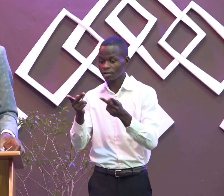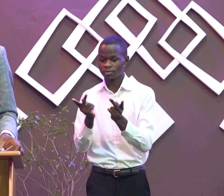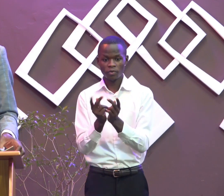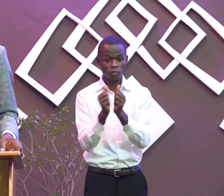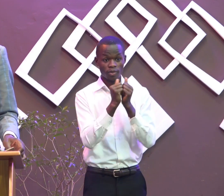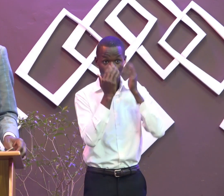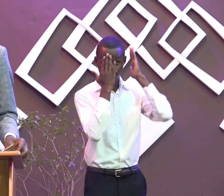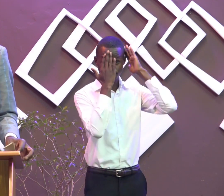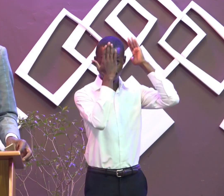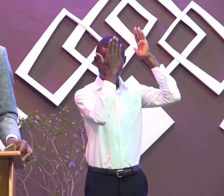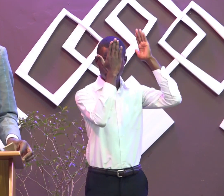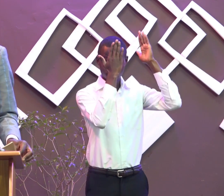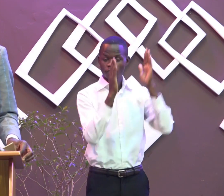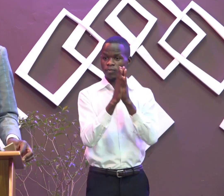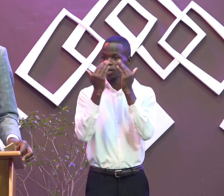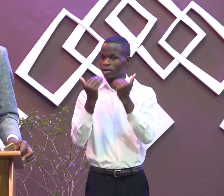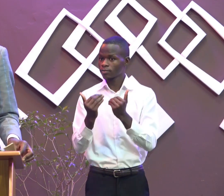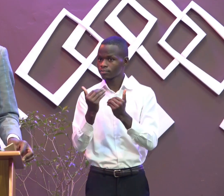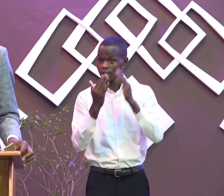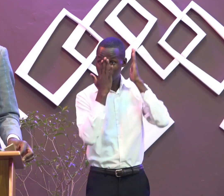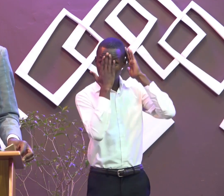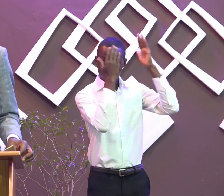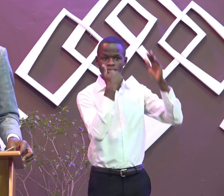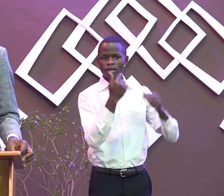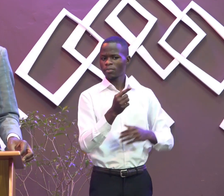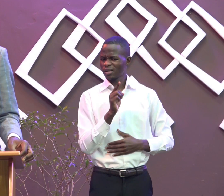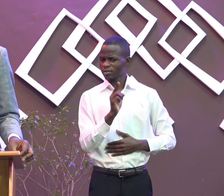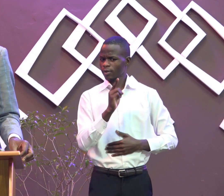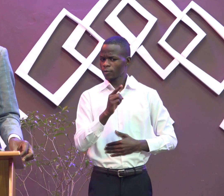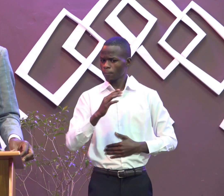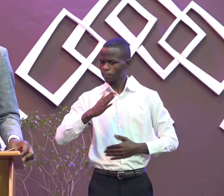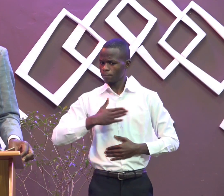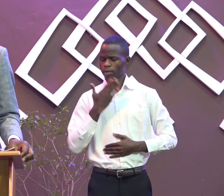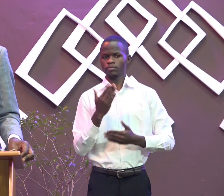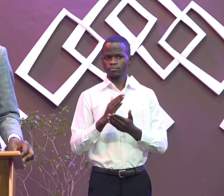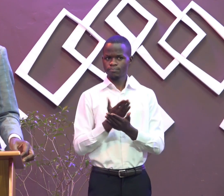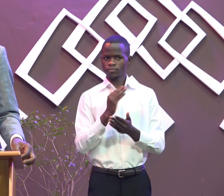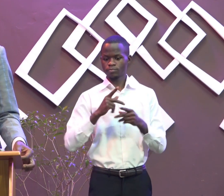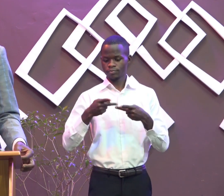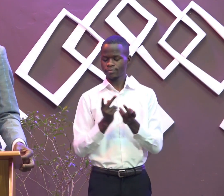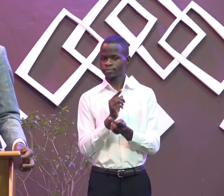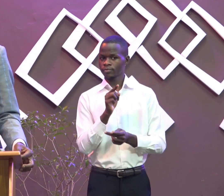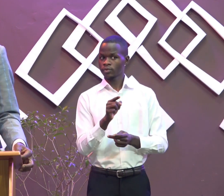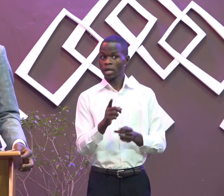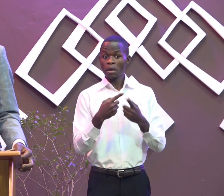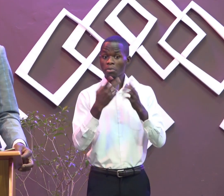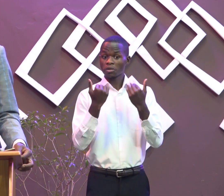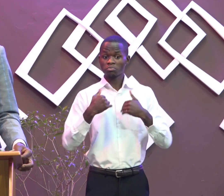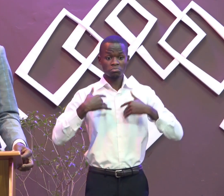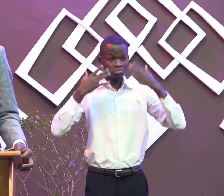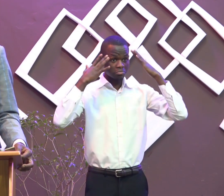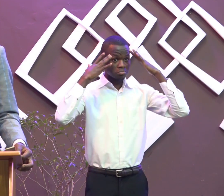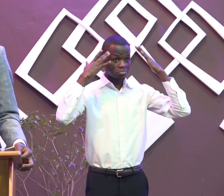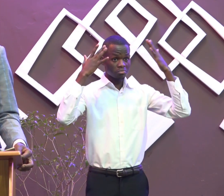the place with the Bishop. Bishop n'agamba kino tukitwala. And the Bishop said, we are taking this place. Naye simanyi